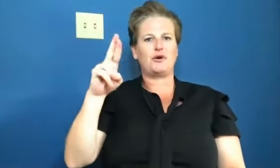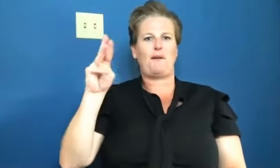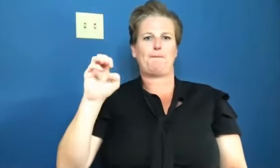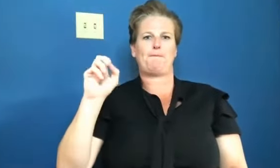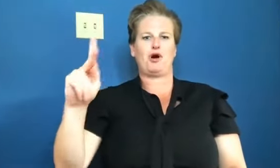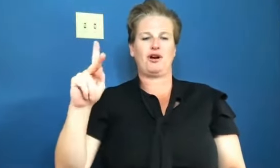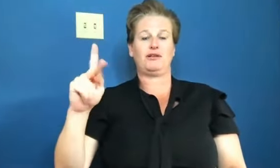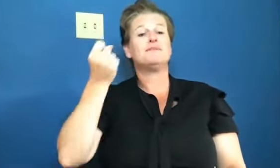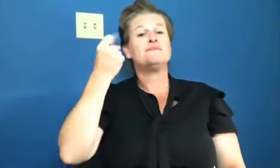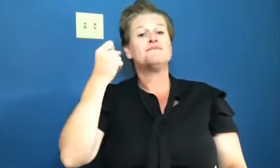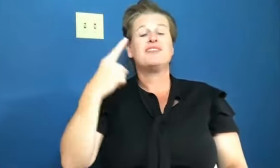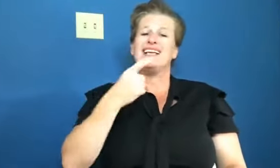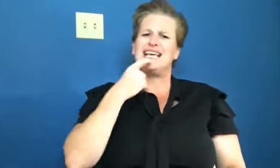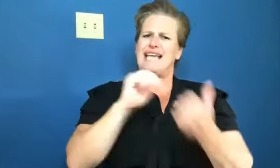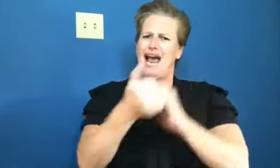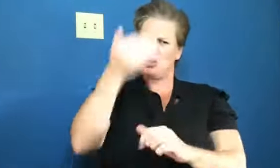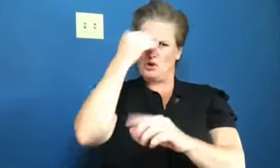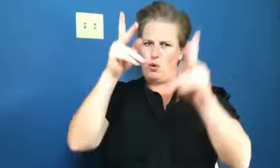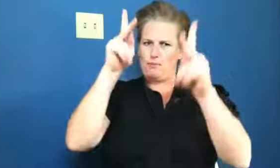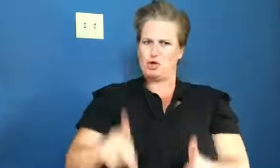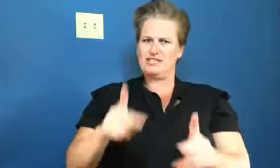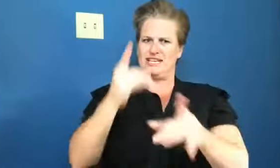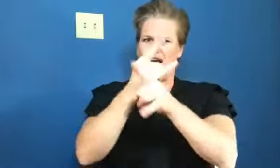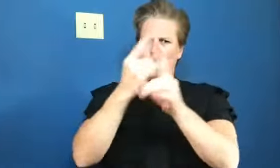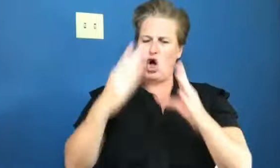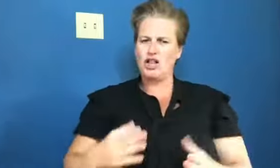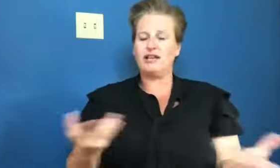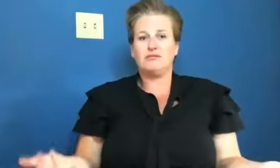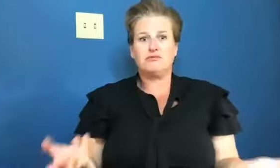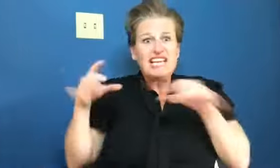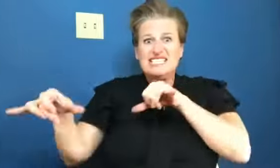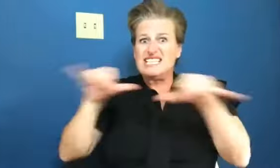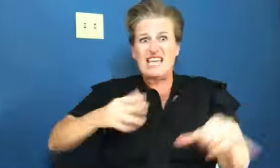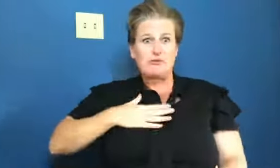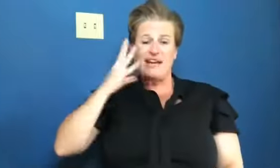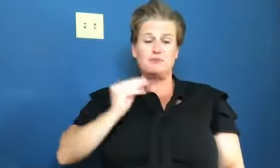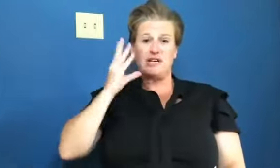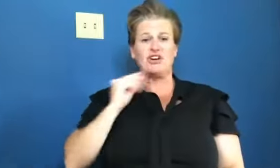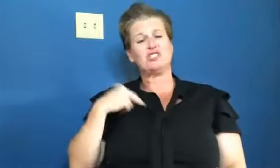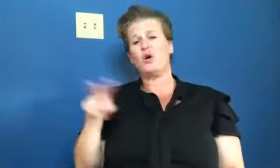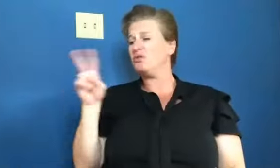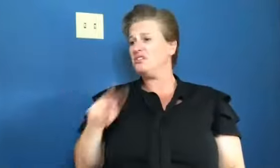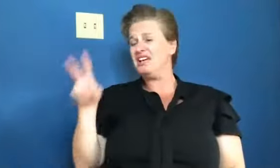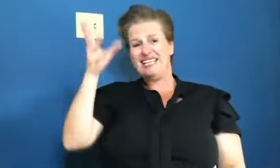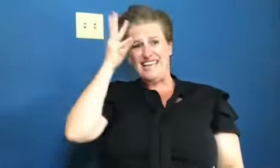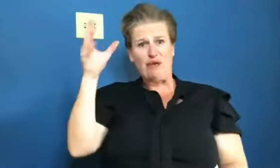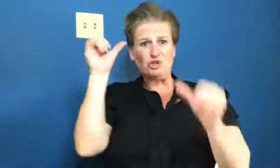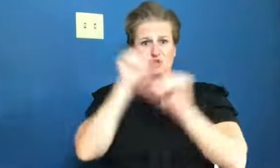out drunk, and he was unattentive and unavailable by 6:30 p.m. Dad just was non-existent, right? He was drunk. And so my husband was